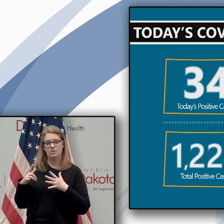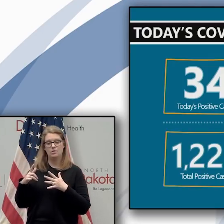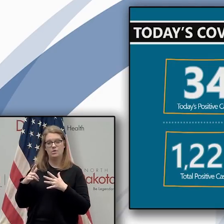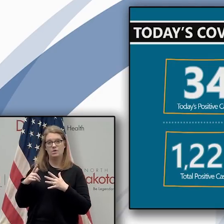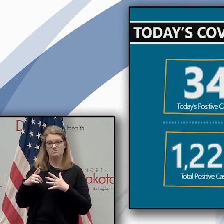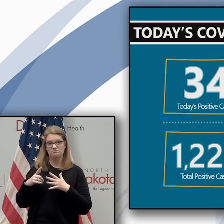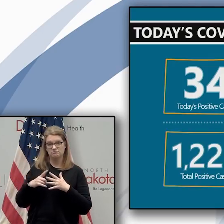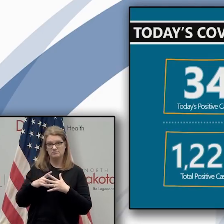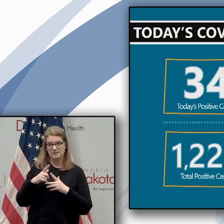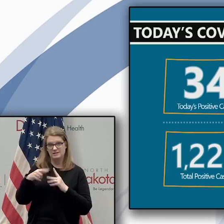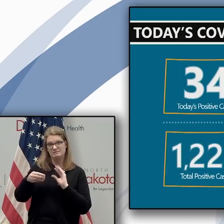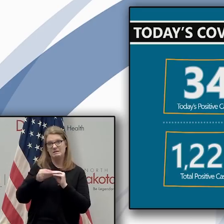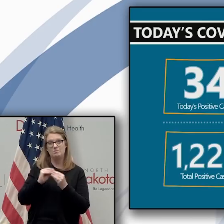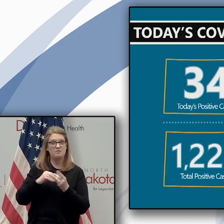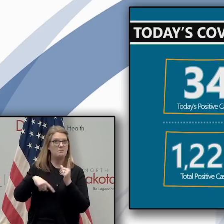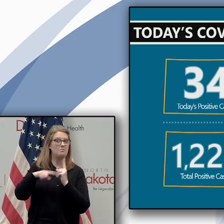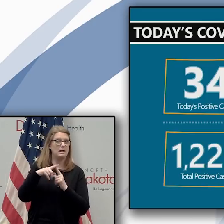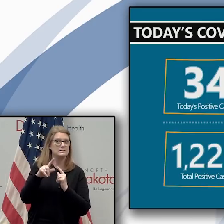the lowest in the nation,